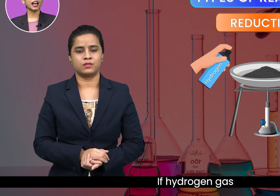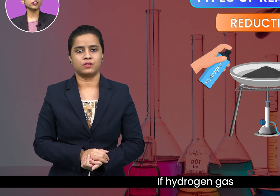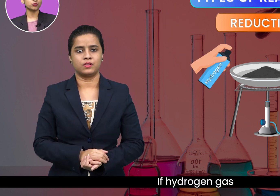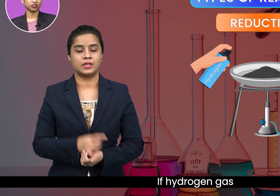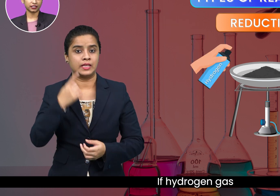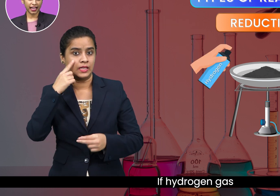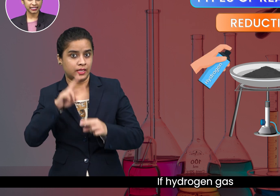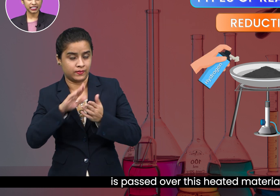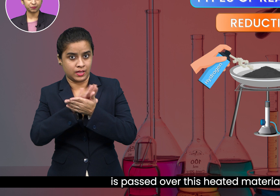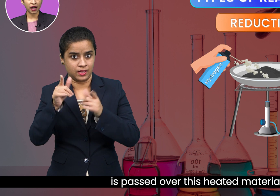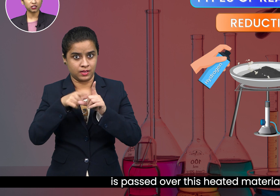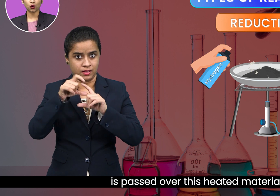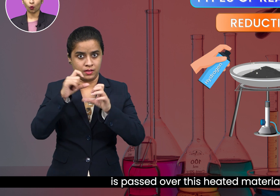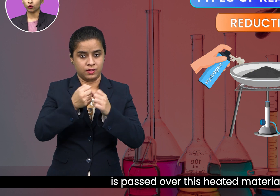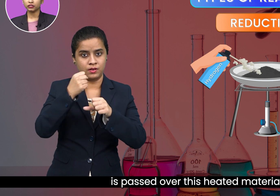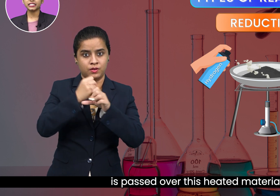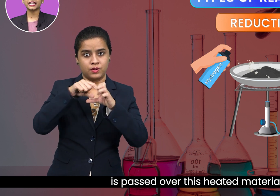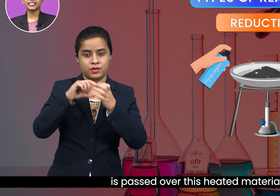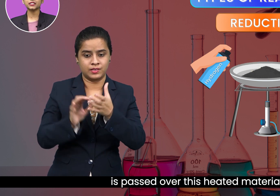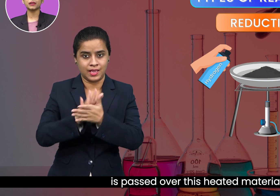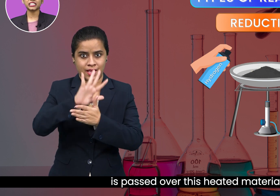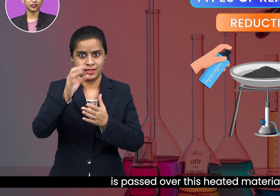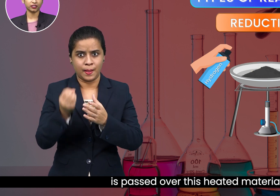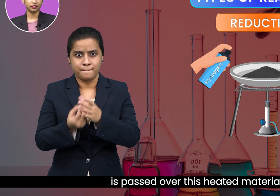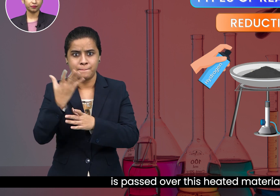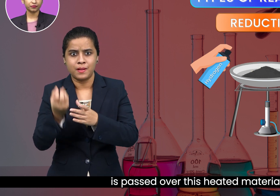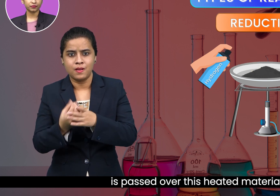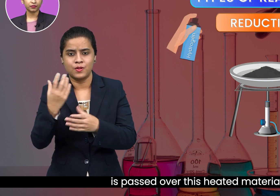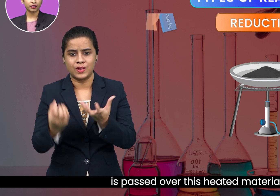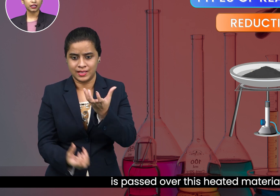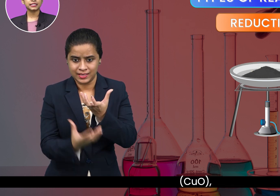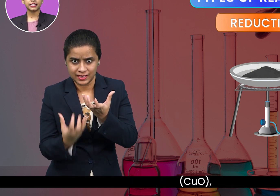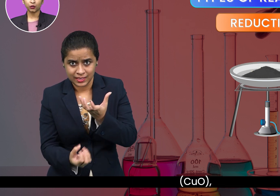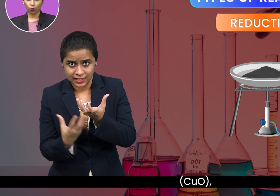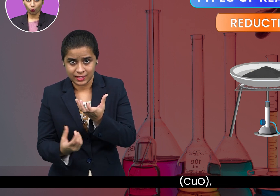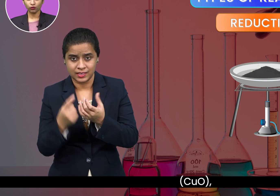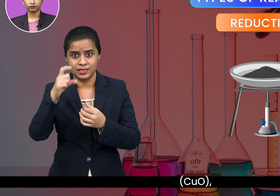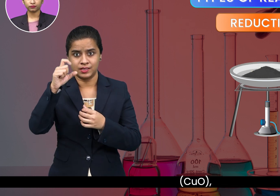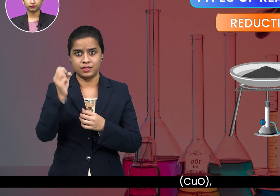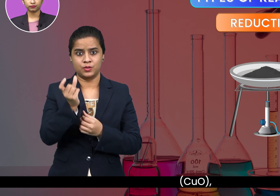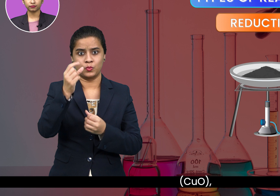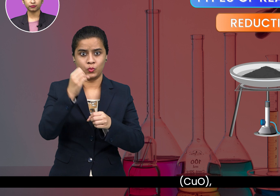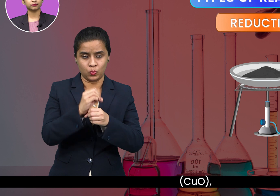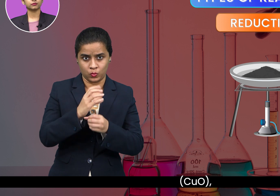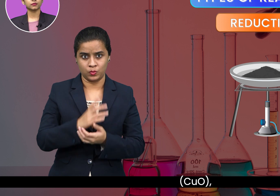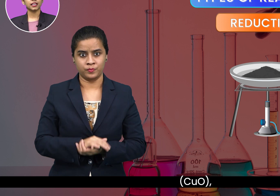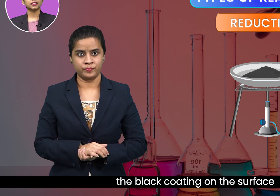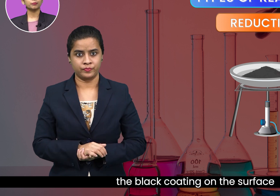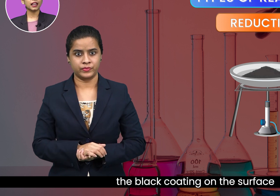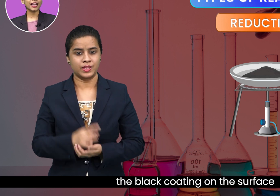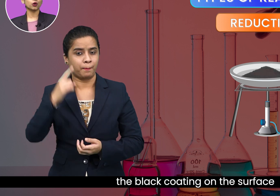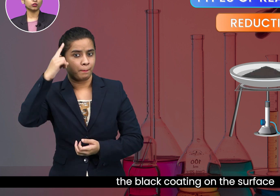If hydrogen gas is passed over this heated material, CuO,